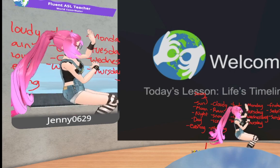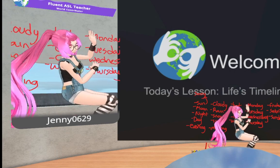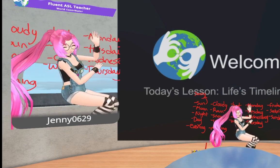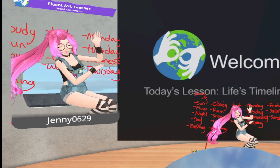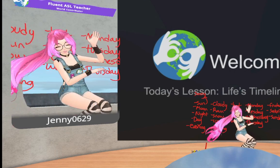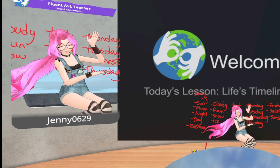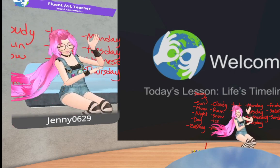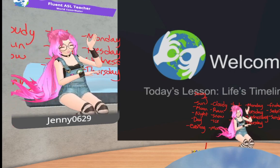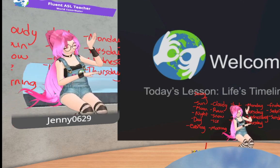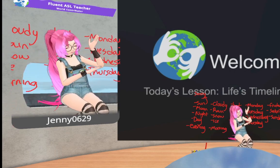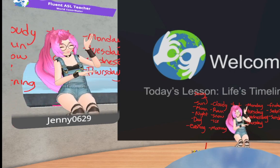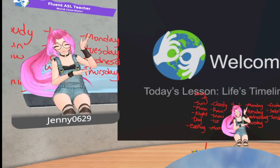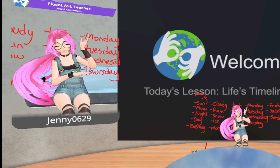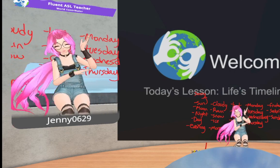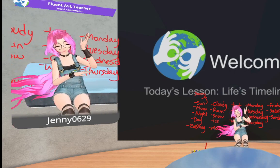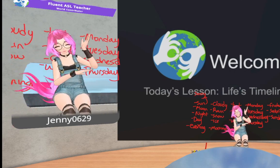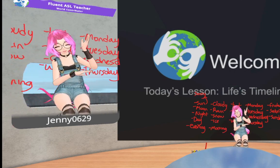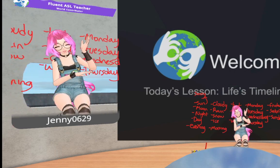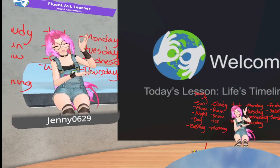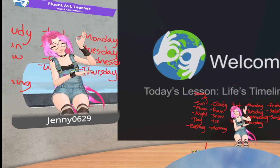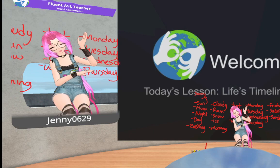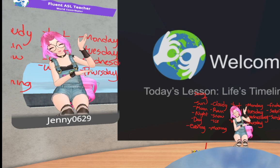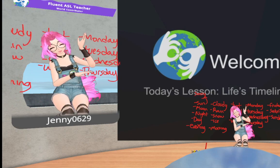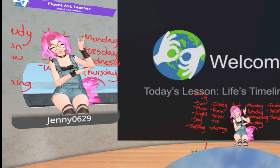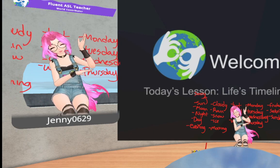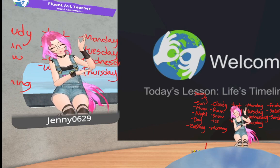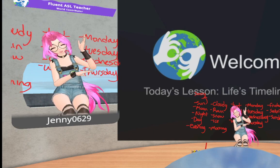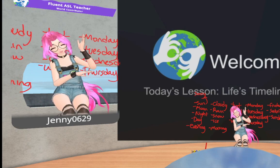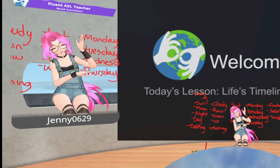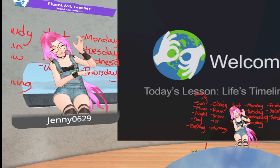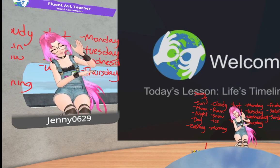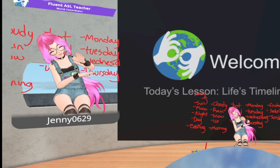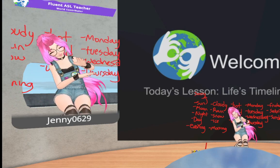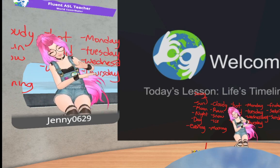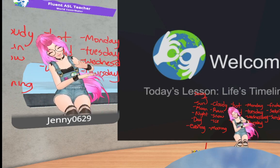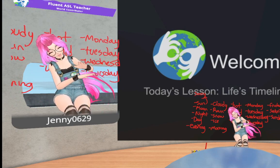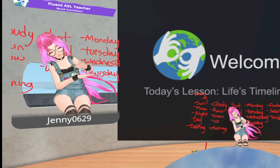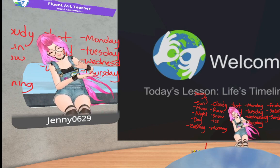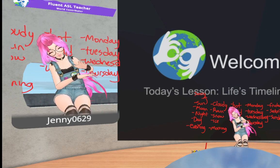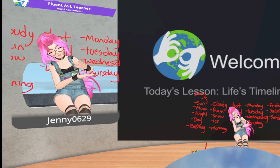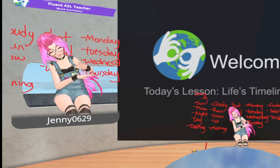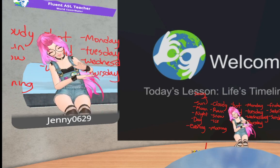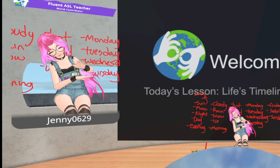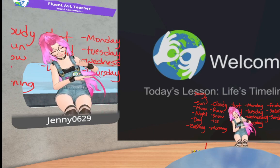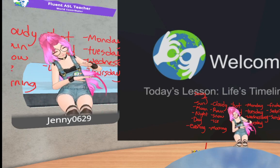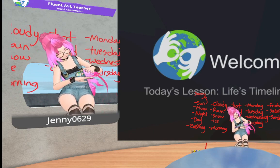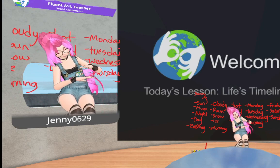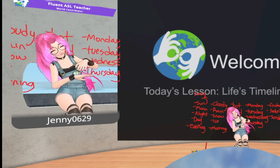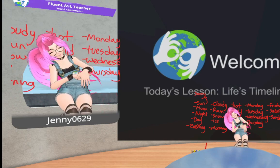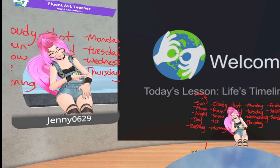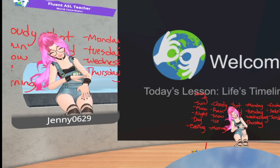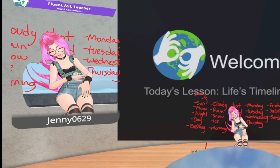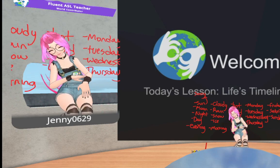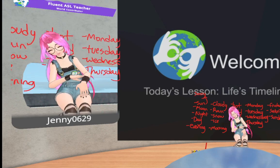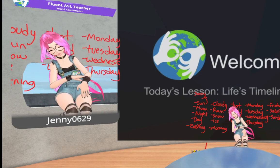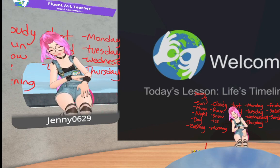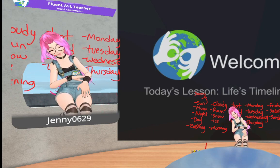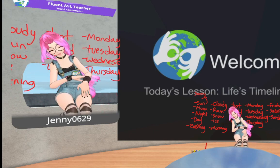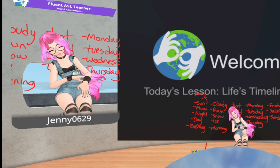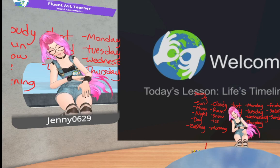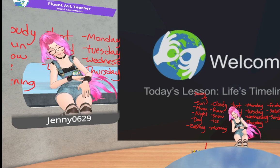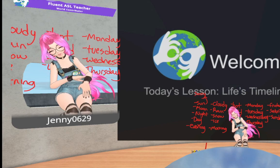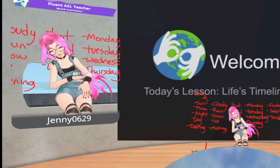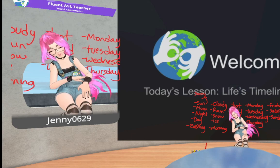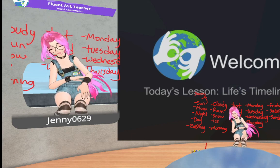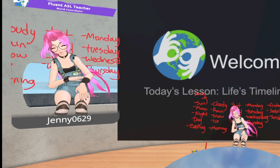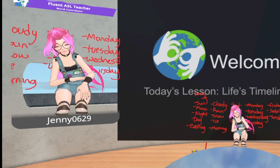isn't here. This is noon. It's not in the middle of the sky. It's kind of low down, but it's not past the horizon